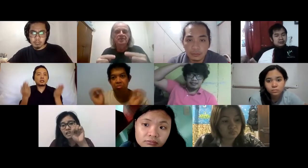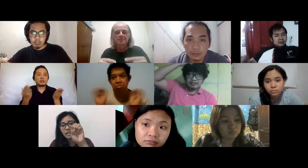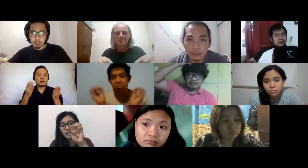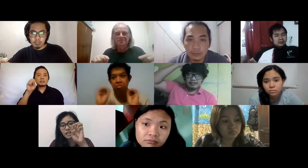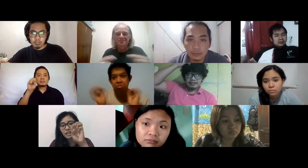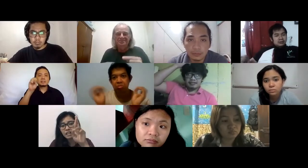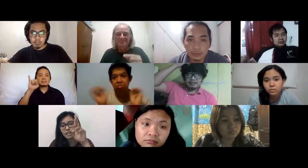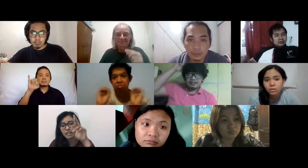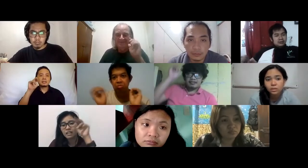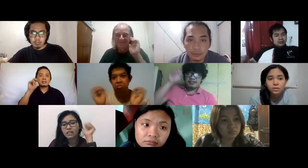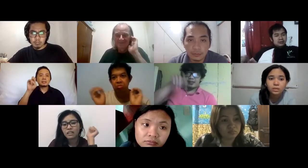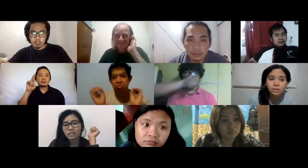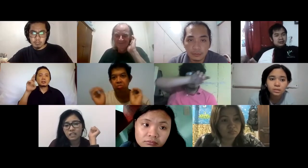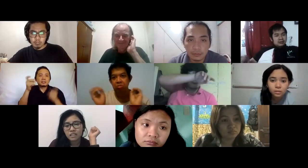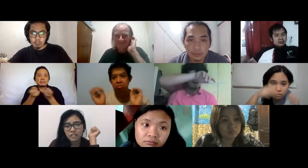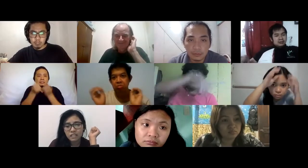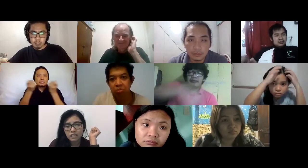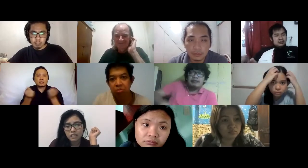Sinner.